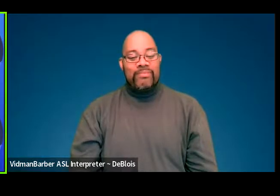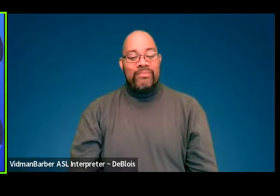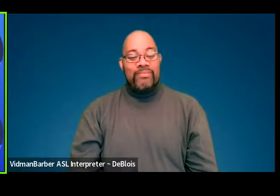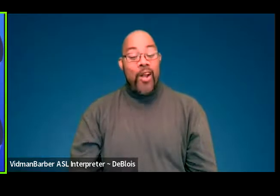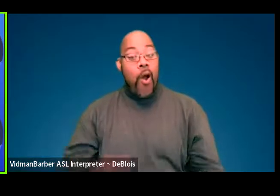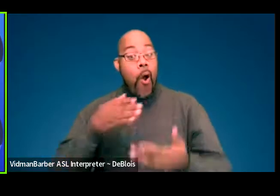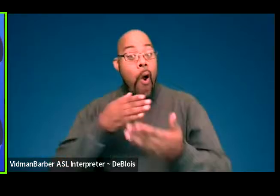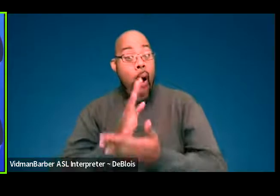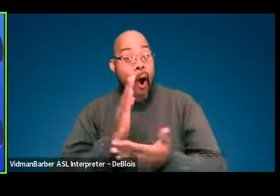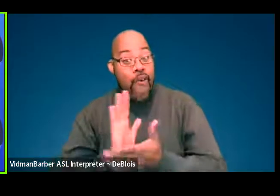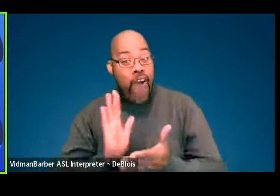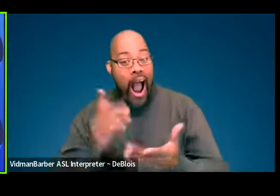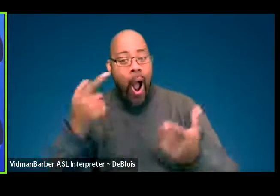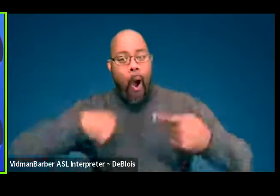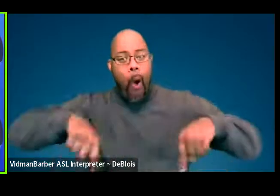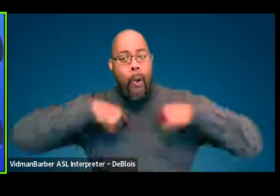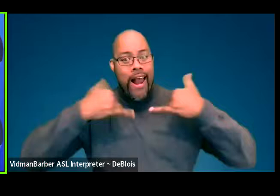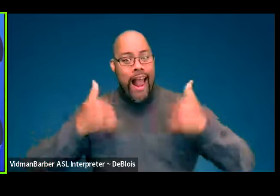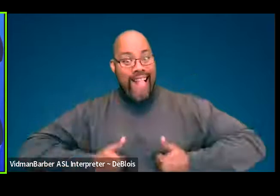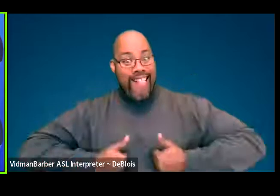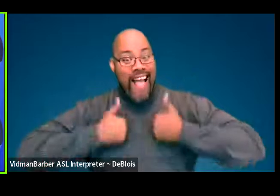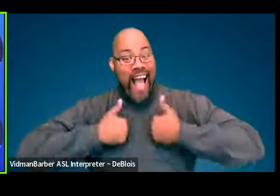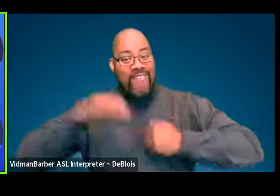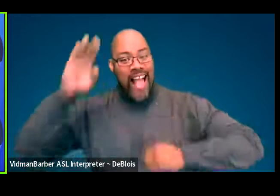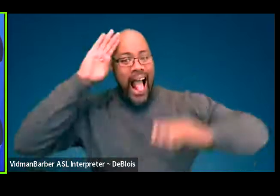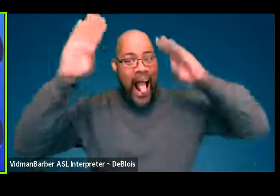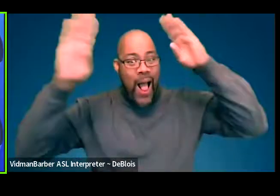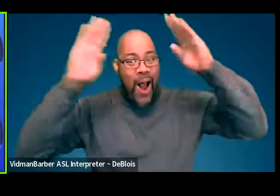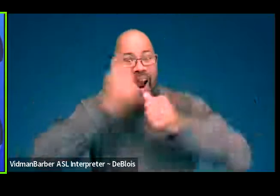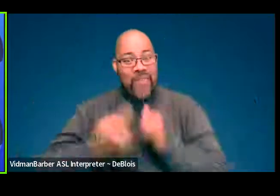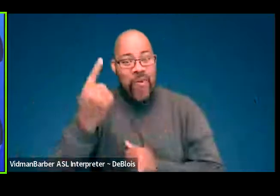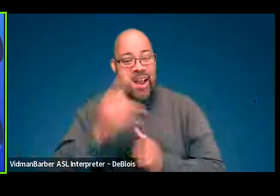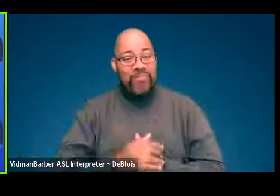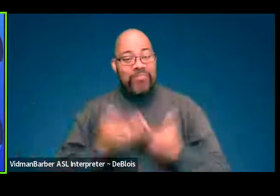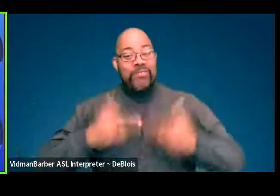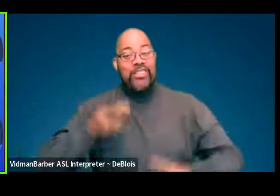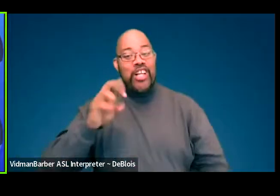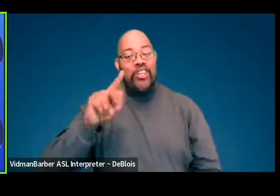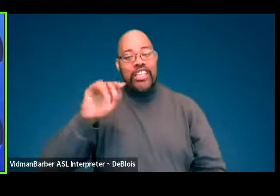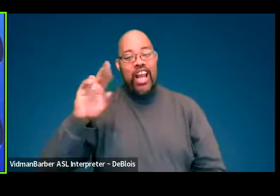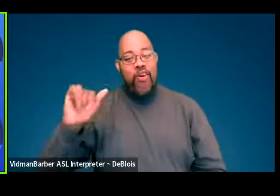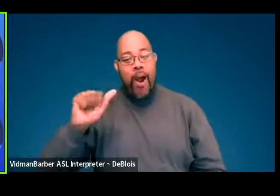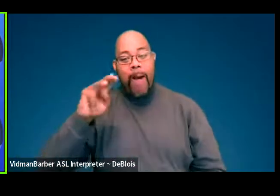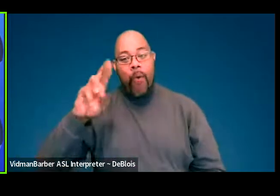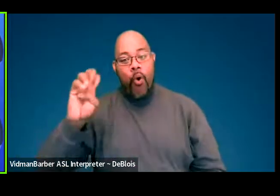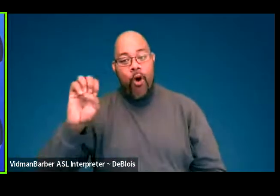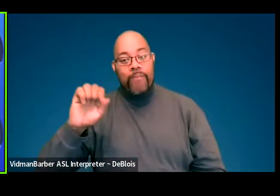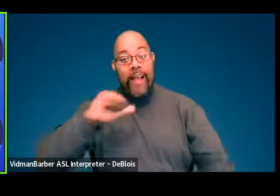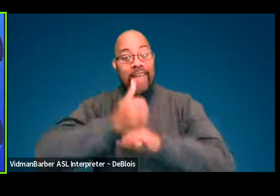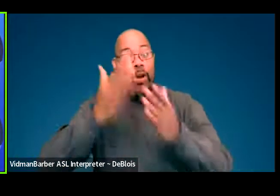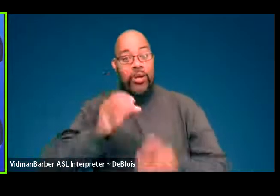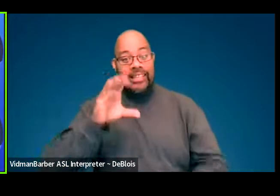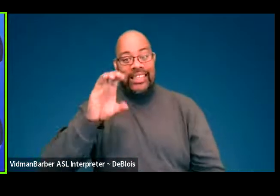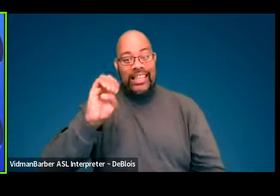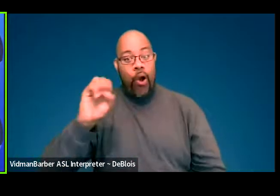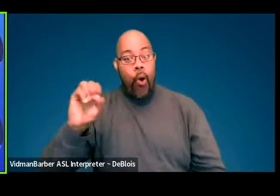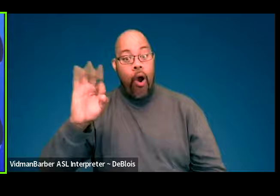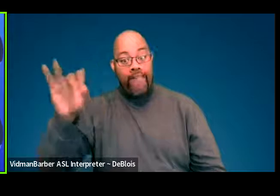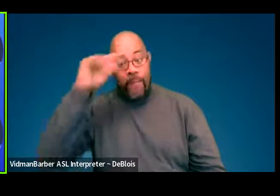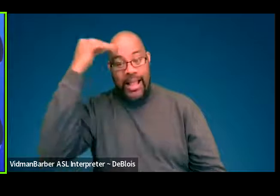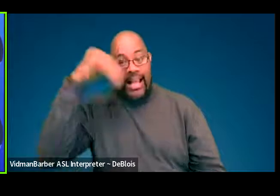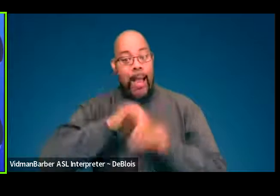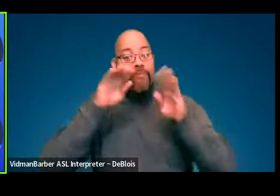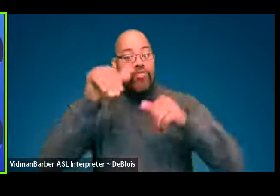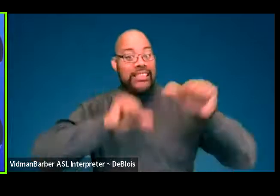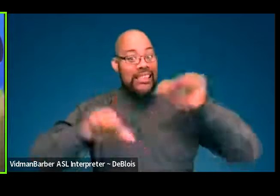All righty, we are live. Hello, everyone. I'm Dr. Tiara Moore, founder and CEO of Black